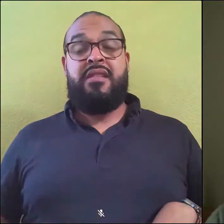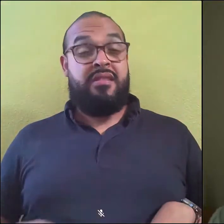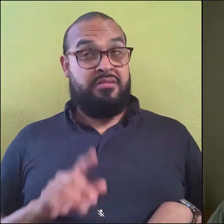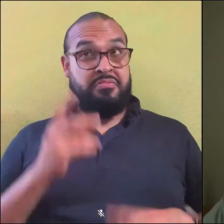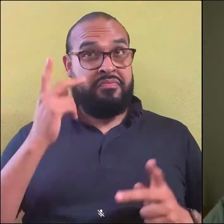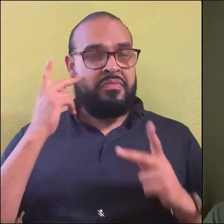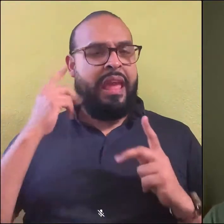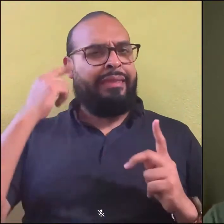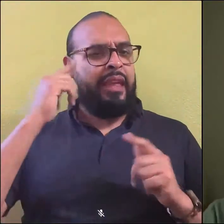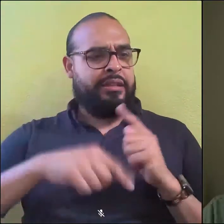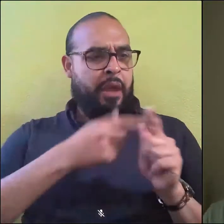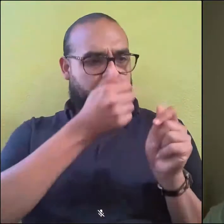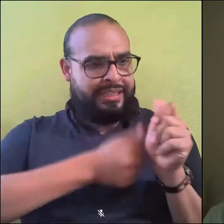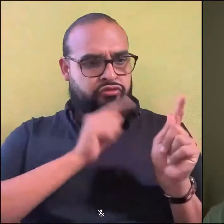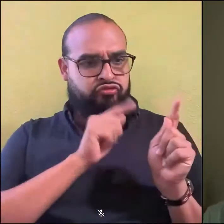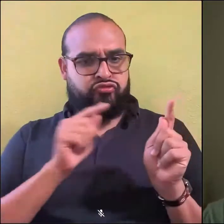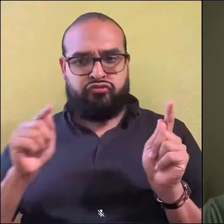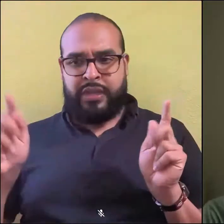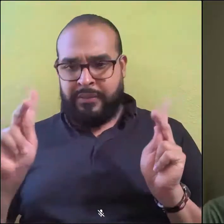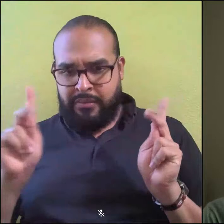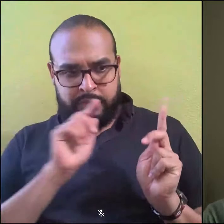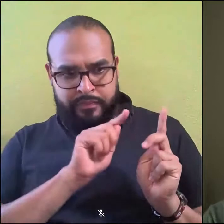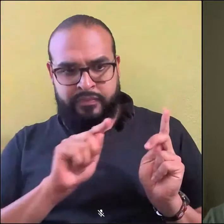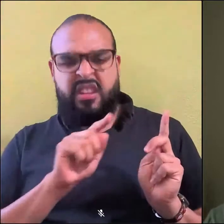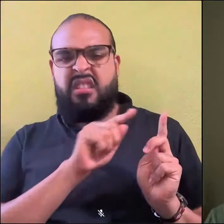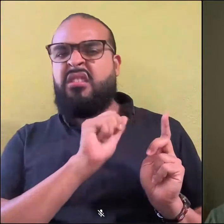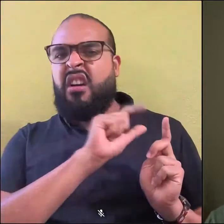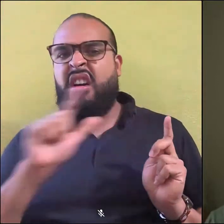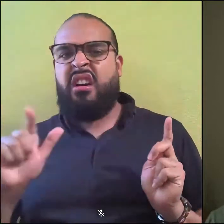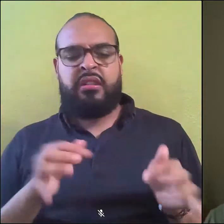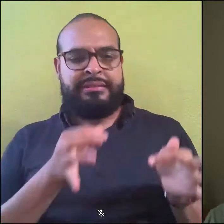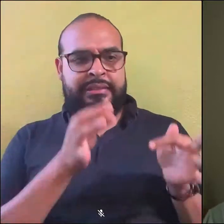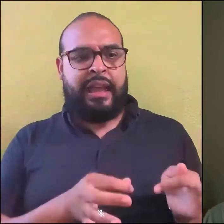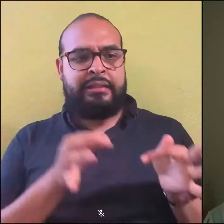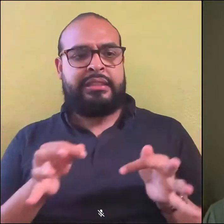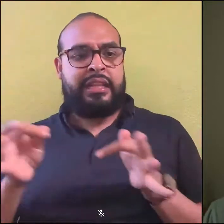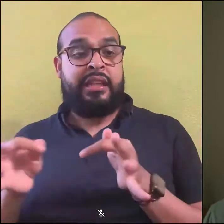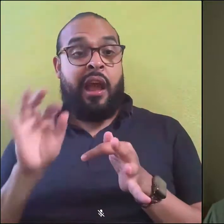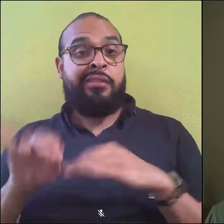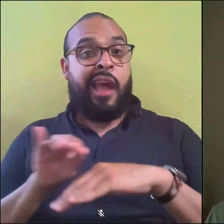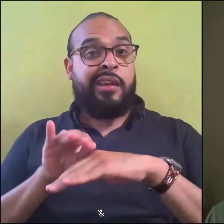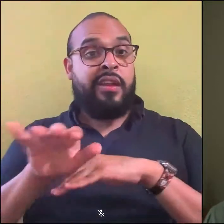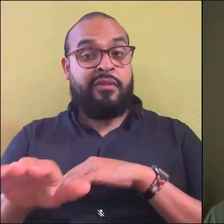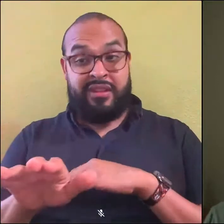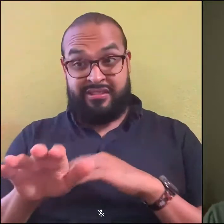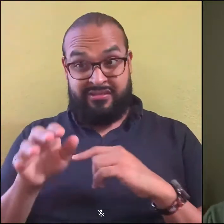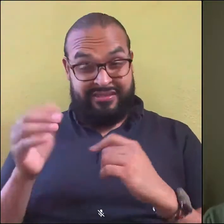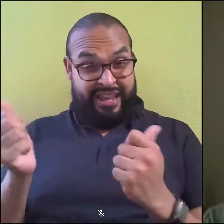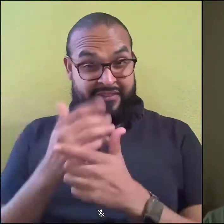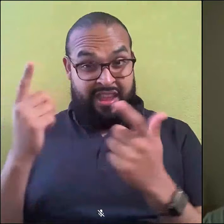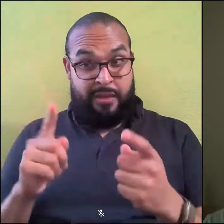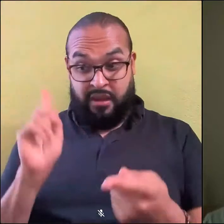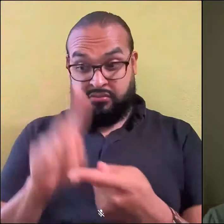that resulted in actually many of us, and by the way, these kind of tragedies are not unique. They're not unique to me. They're not unique even